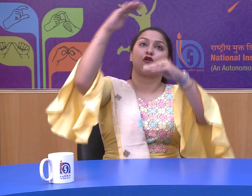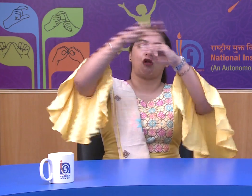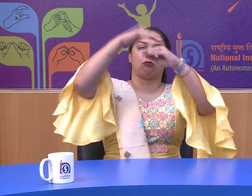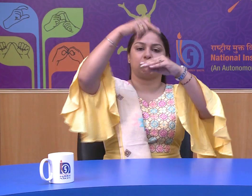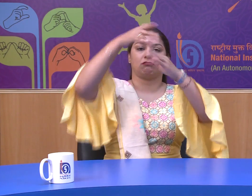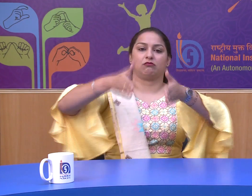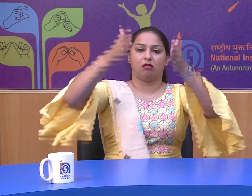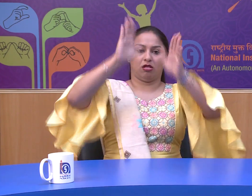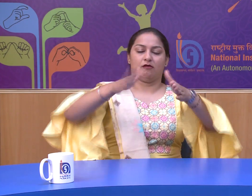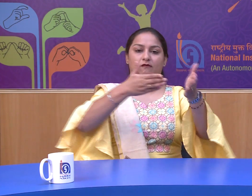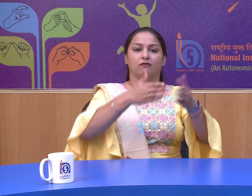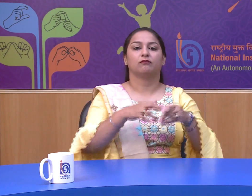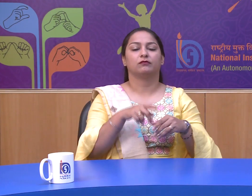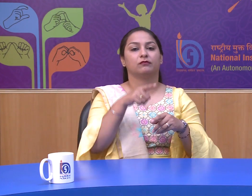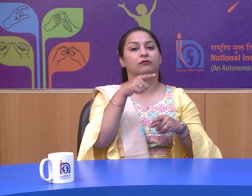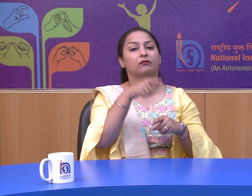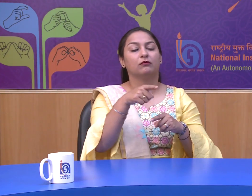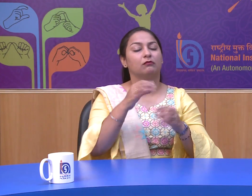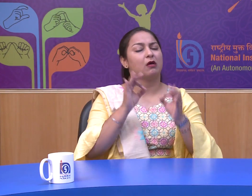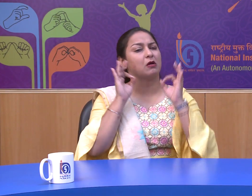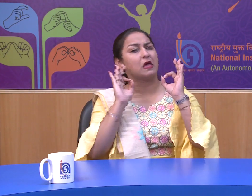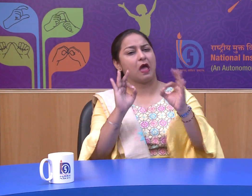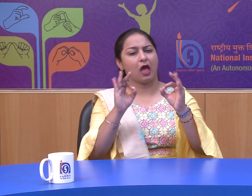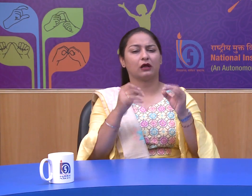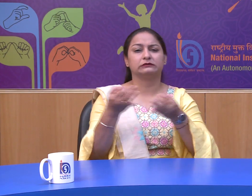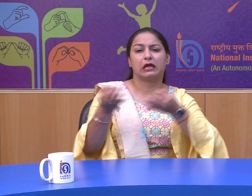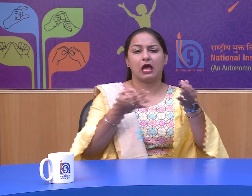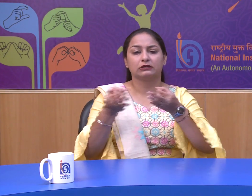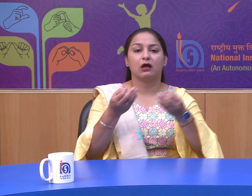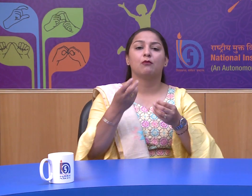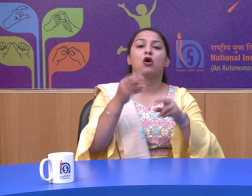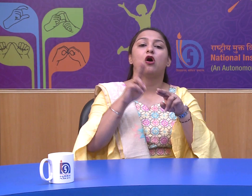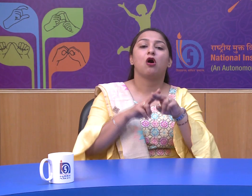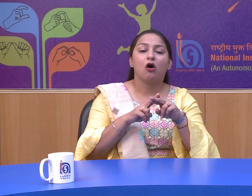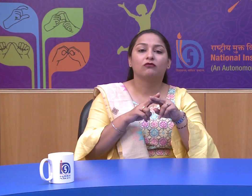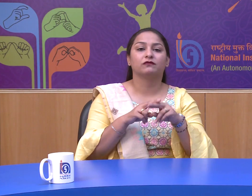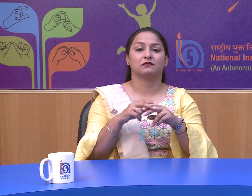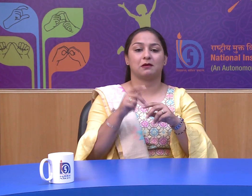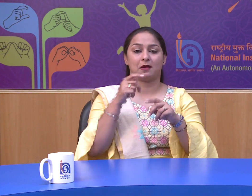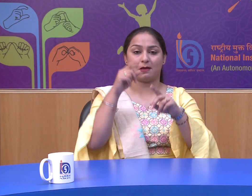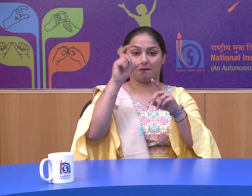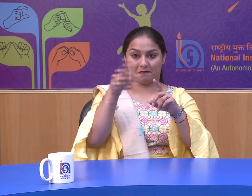This is an excellent example of engineering in ancient